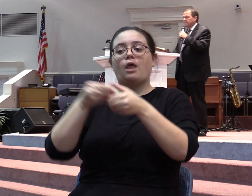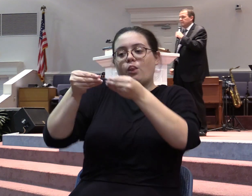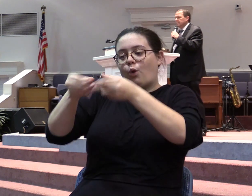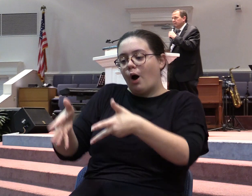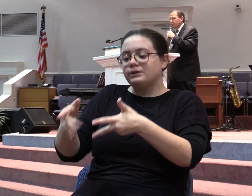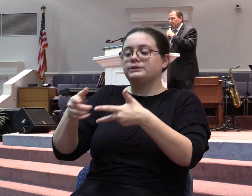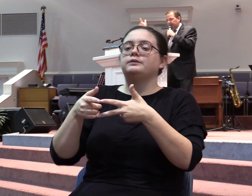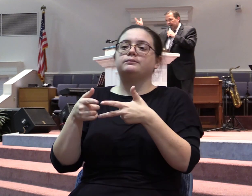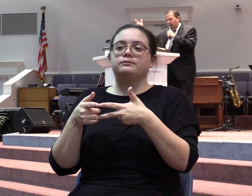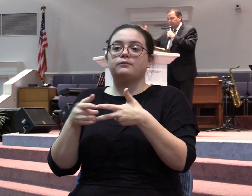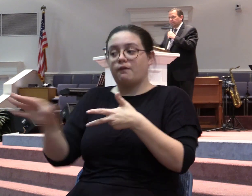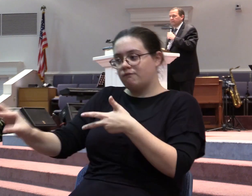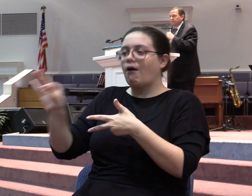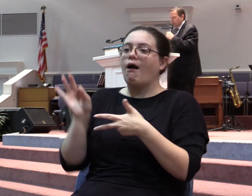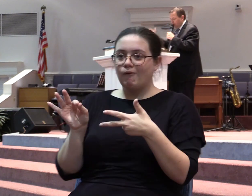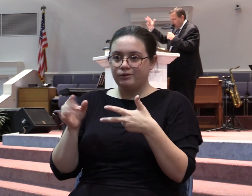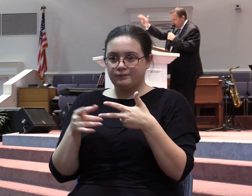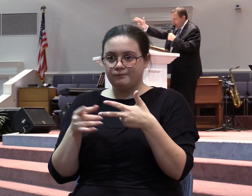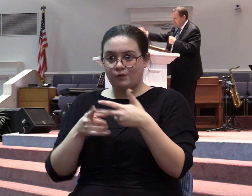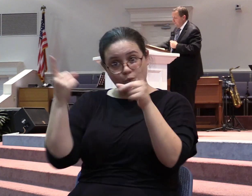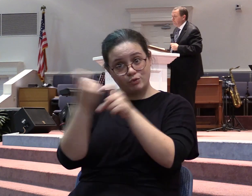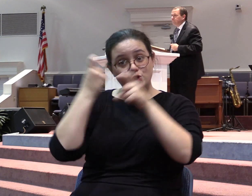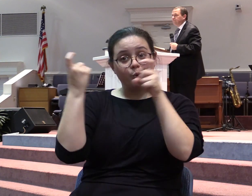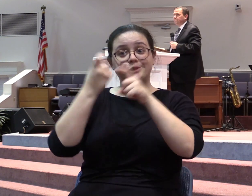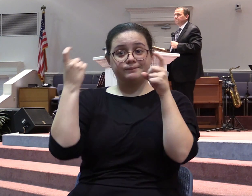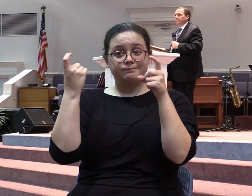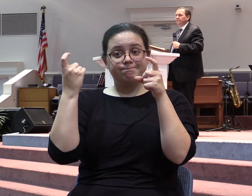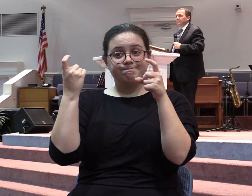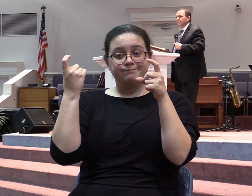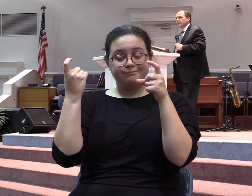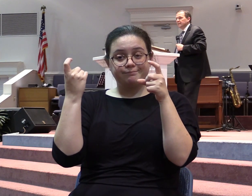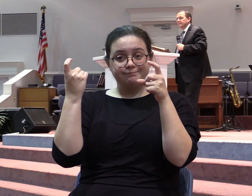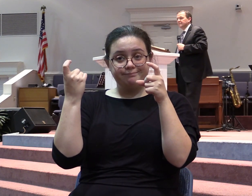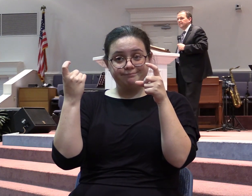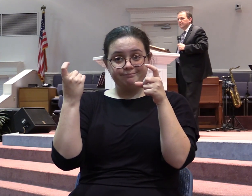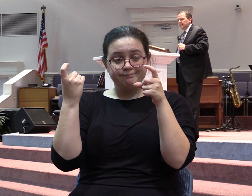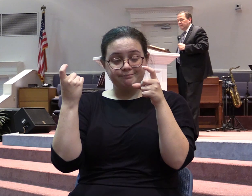lost, found, rejoice. Right. Amen.